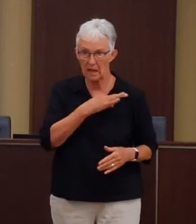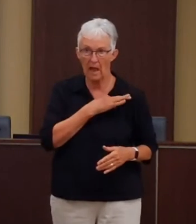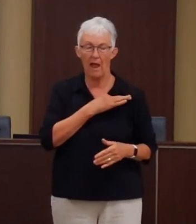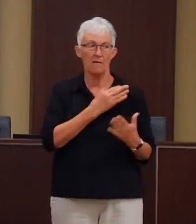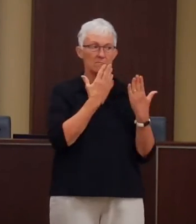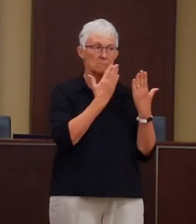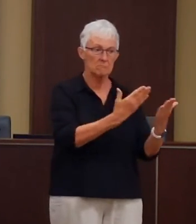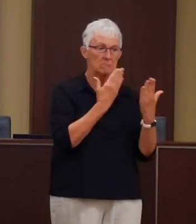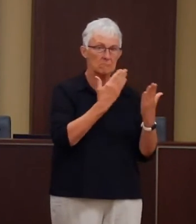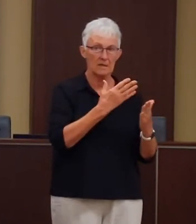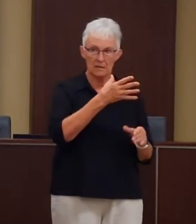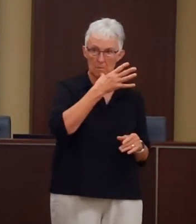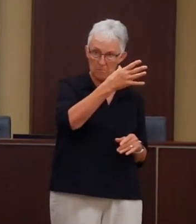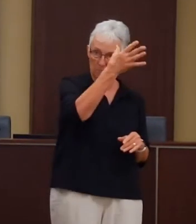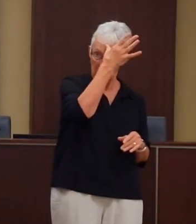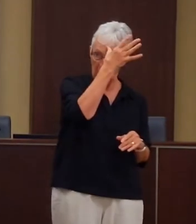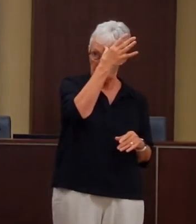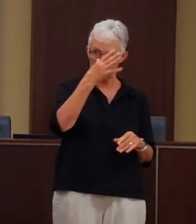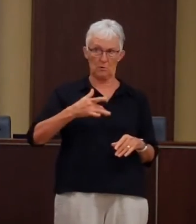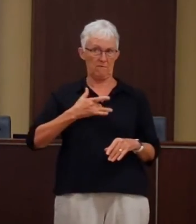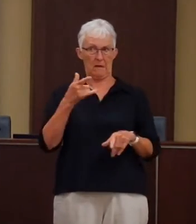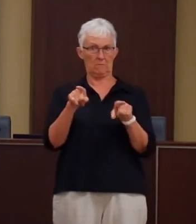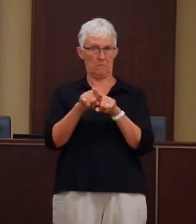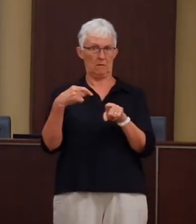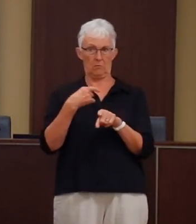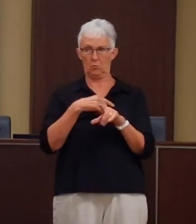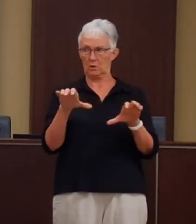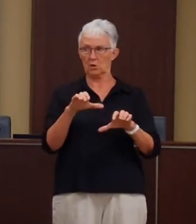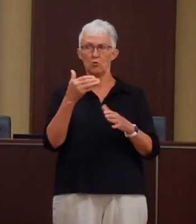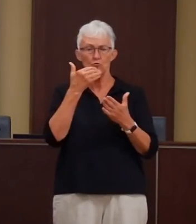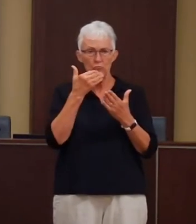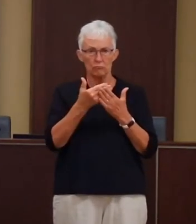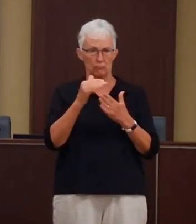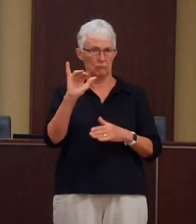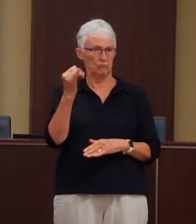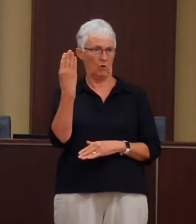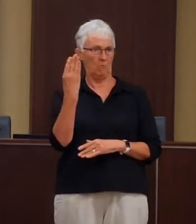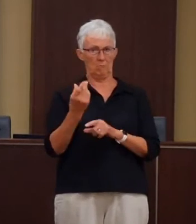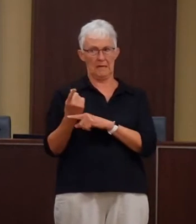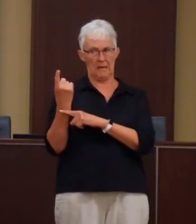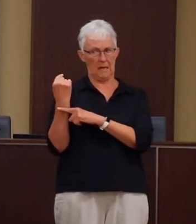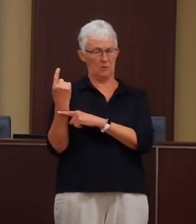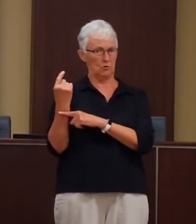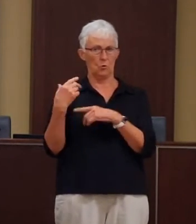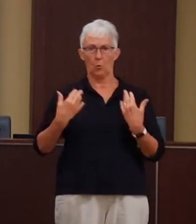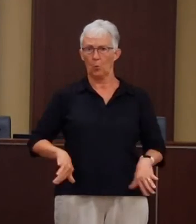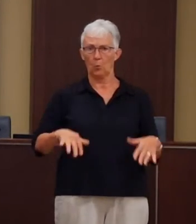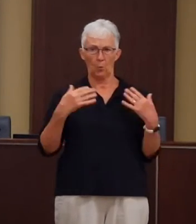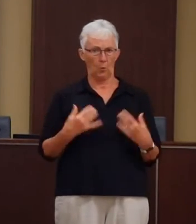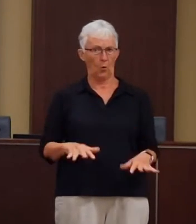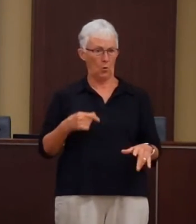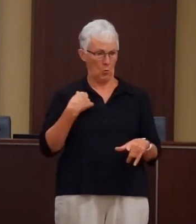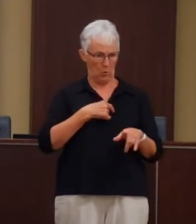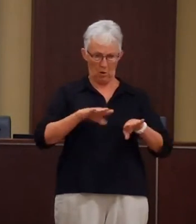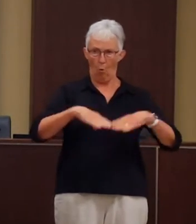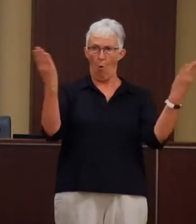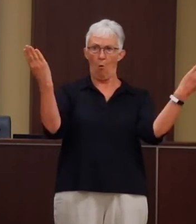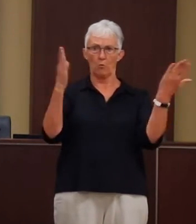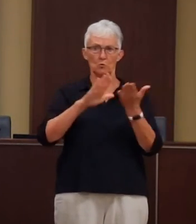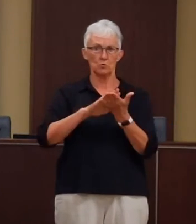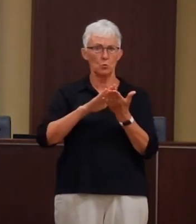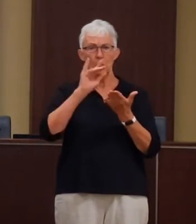like collectively, we did a great job this last year. We were able to open up our schools on time. We had great protocols in place, and we